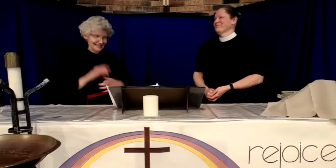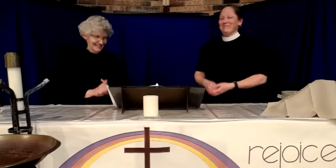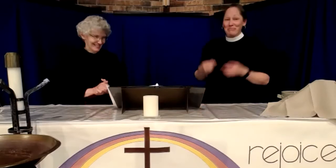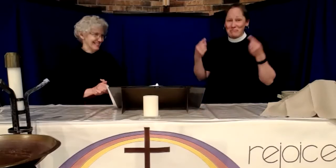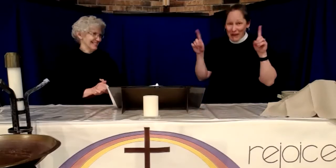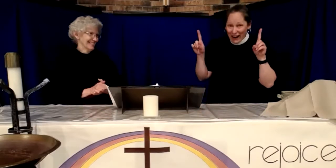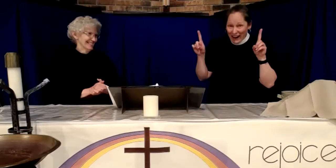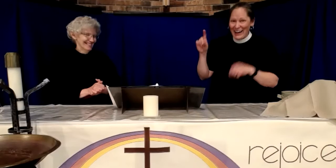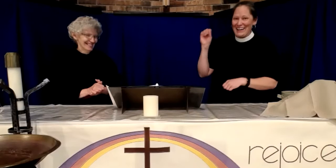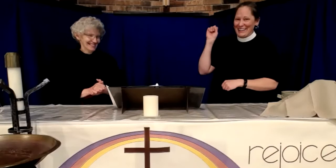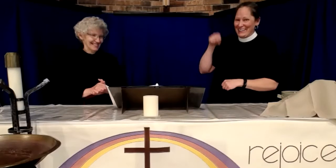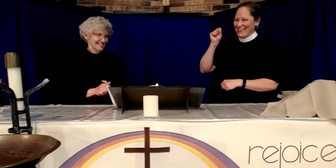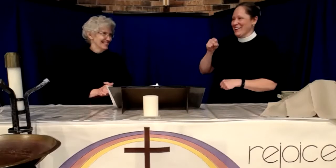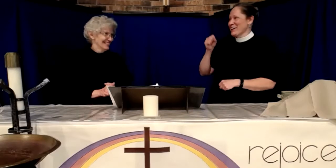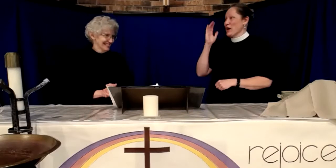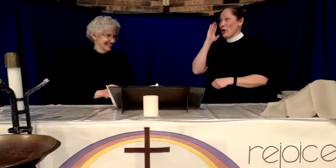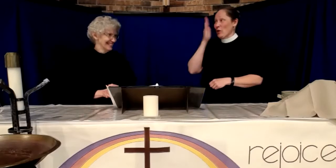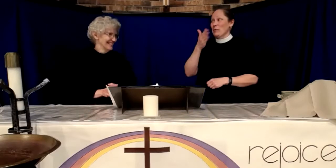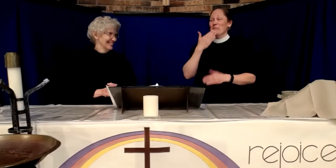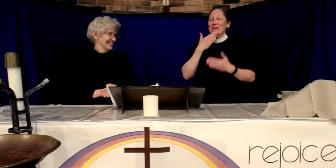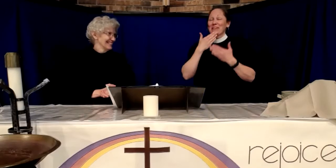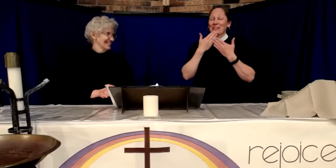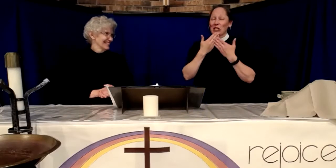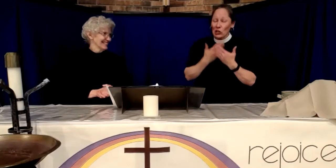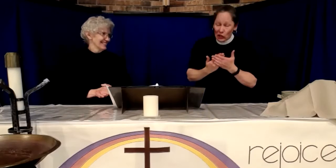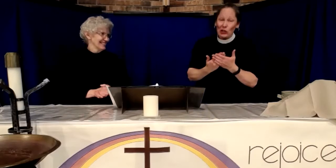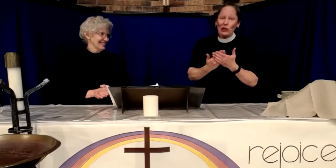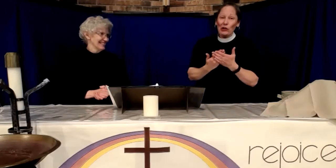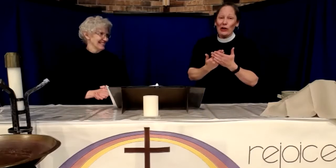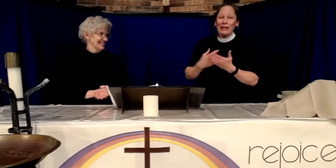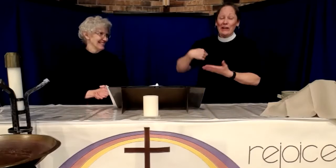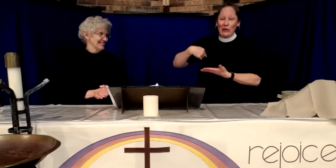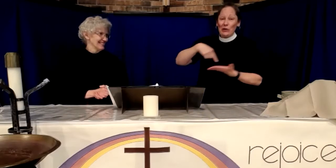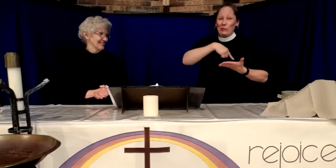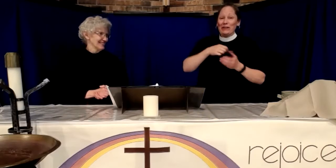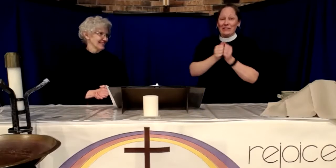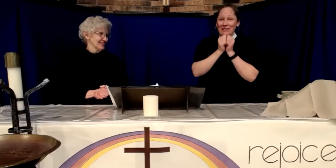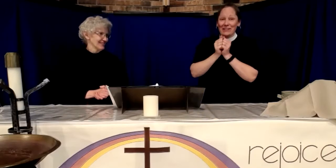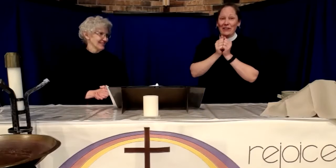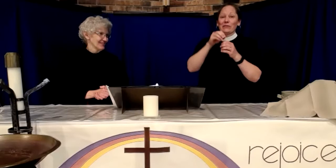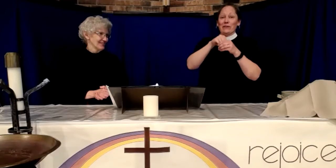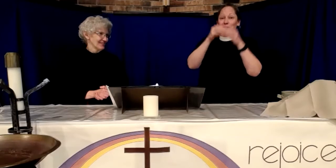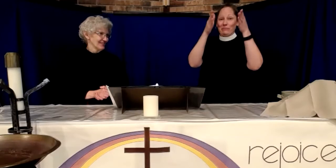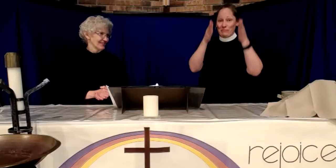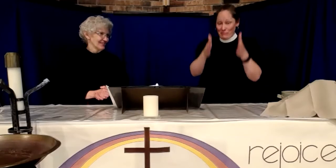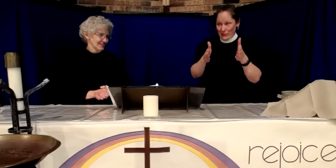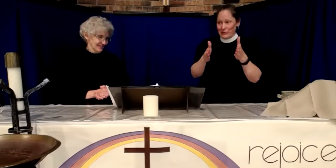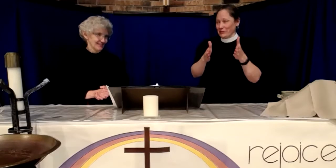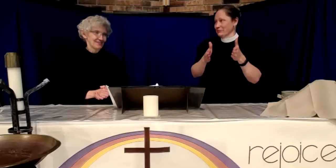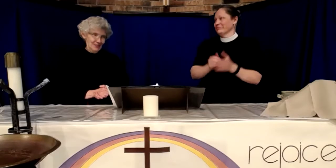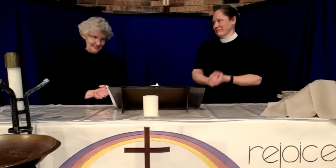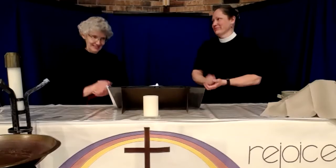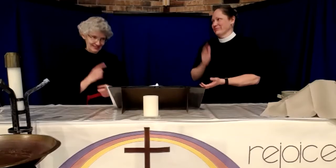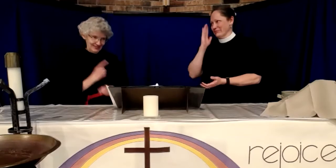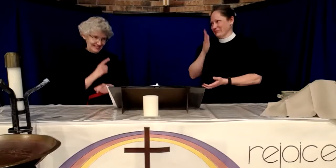sanctuary. Dorothy said, it's been a long time. Michelle's saying, it certainly has been a long time,